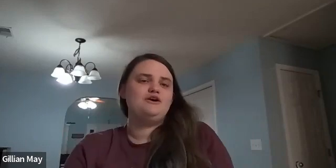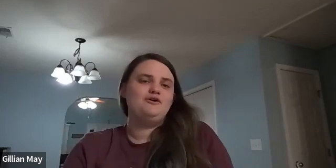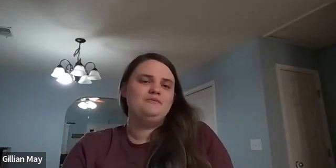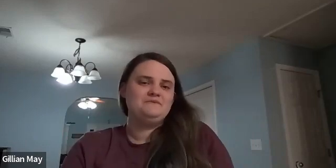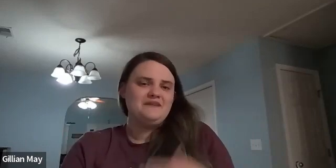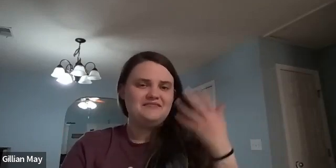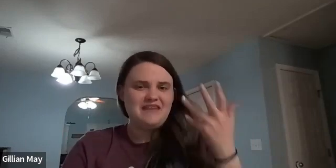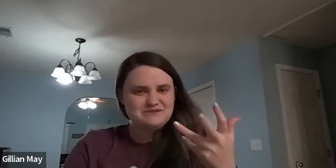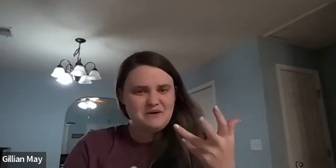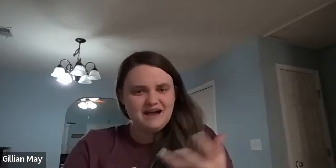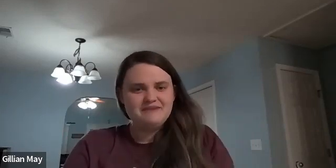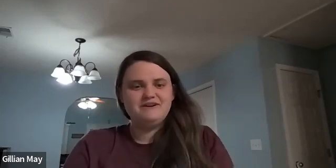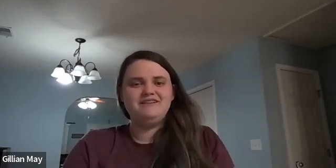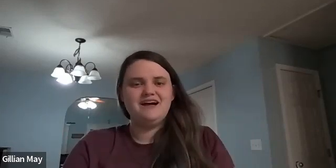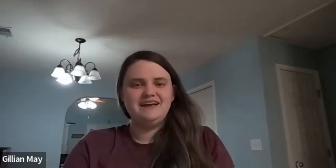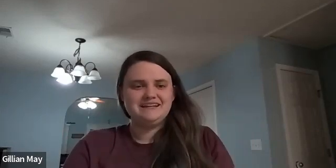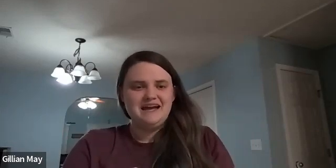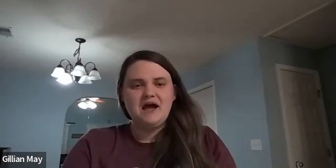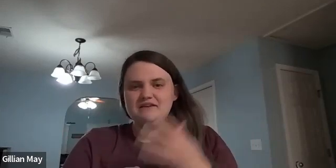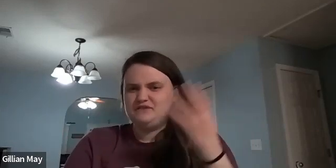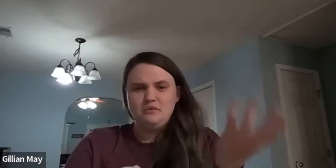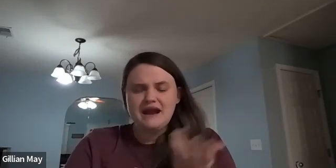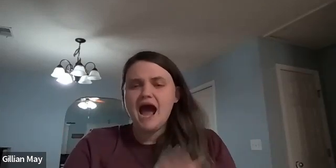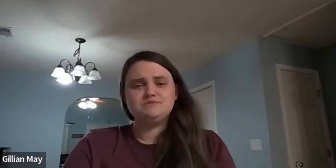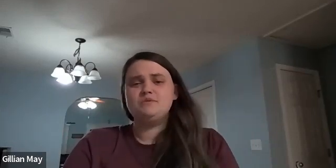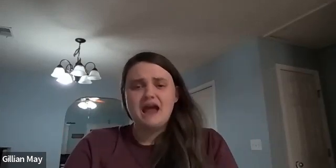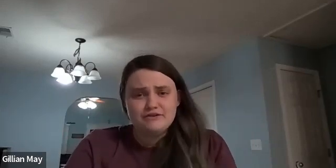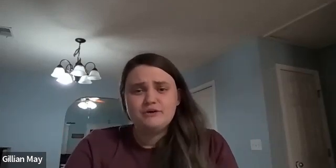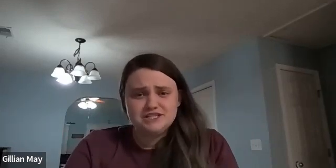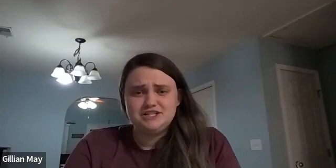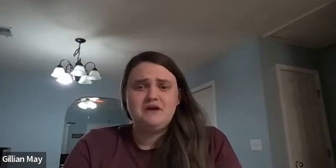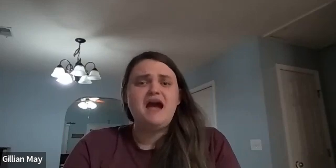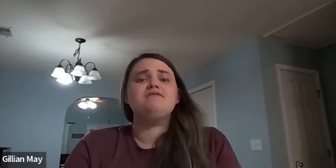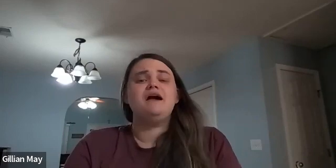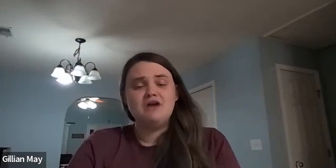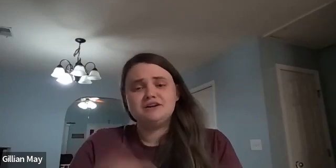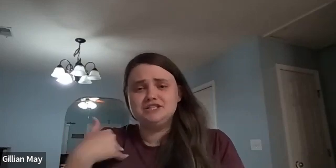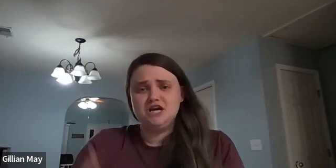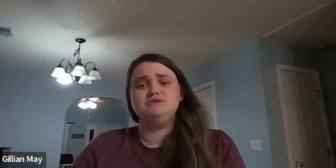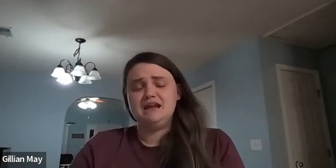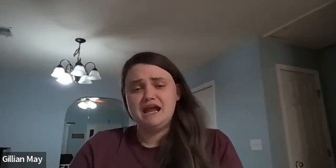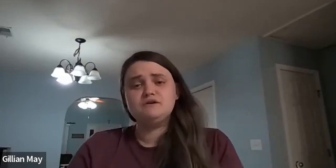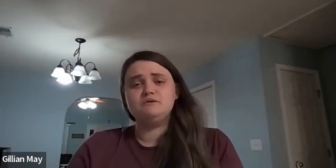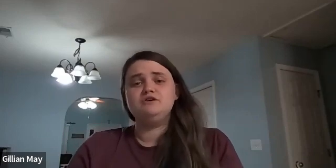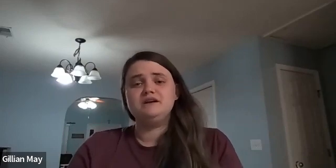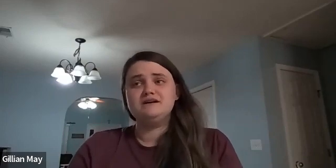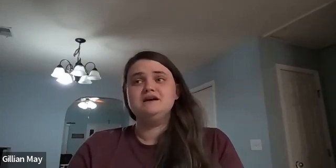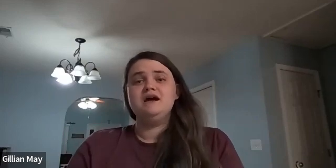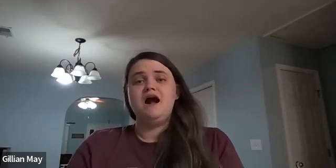So that's why I'm very like, if you want to ask me whatever question you have, I'm not going to judge you and get angry with you, because I